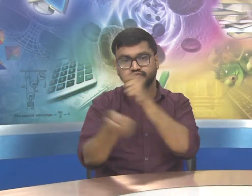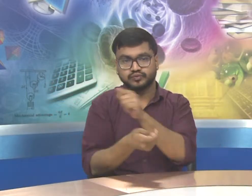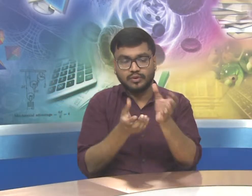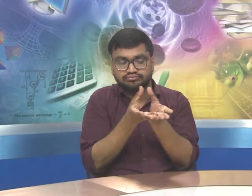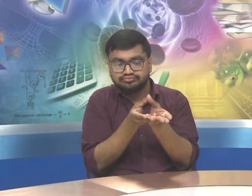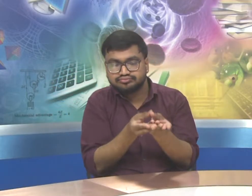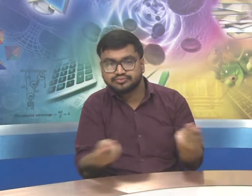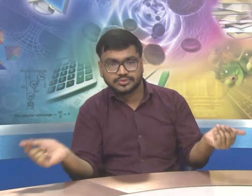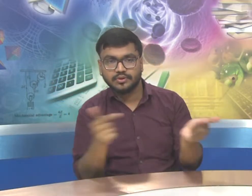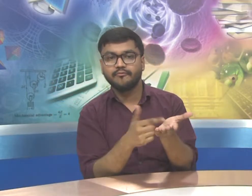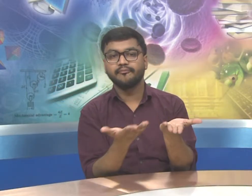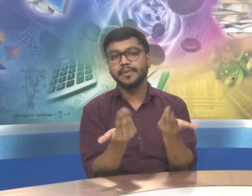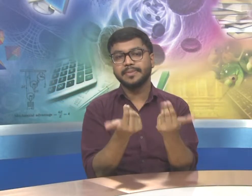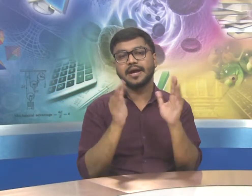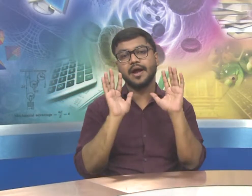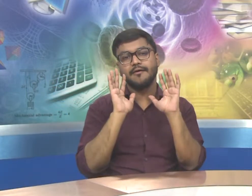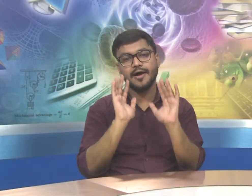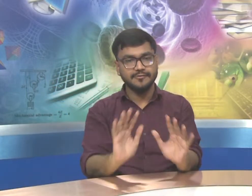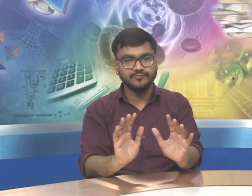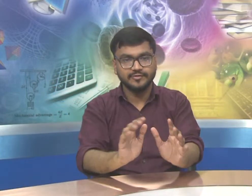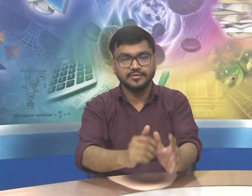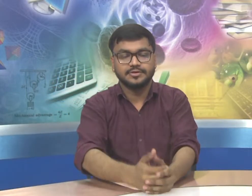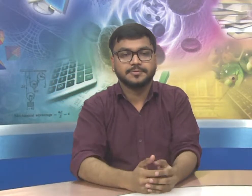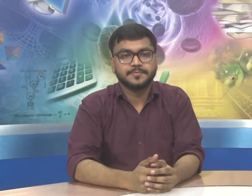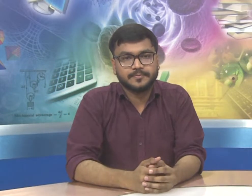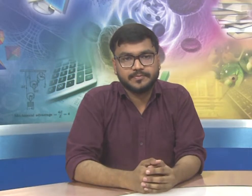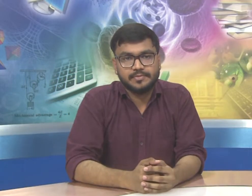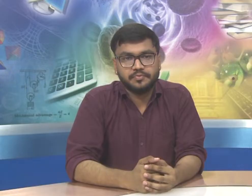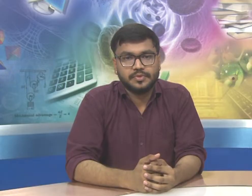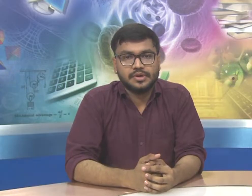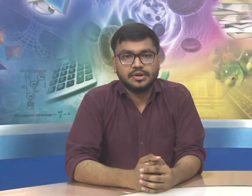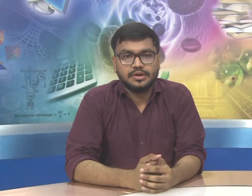but it always takes part in chemical reaction.